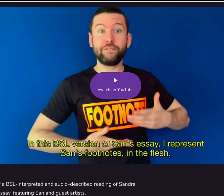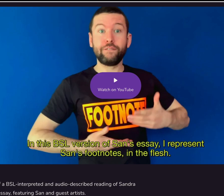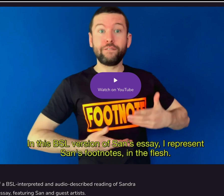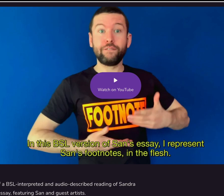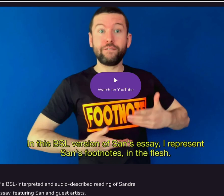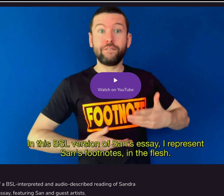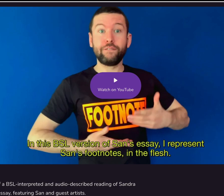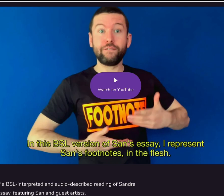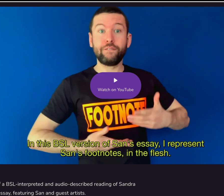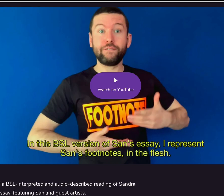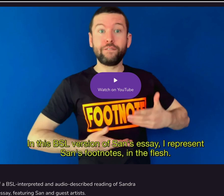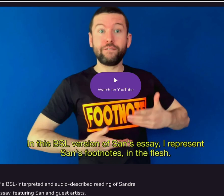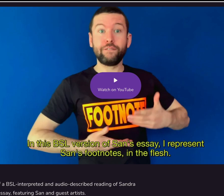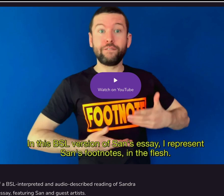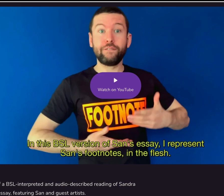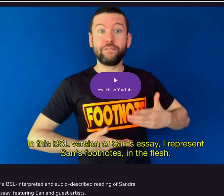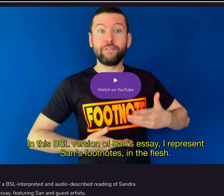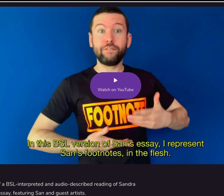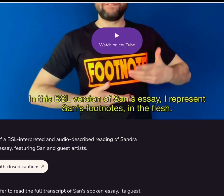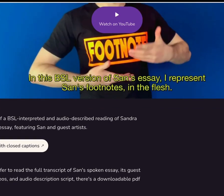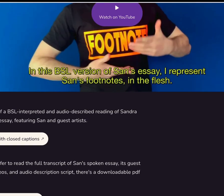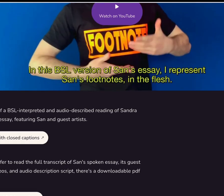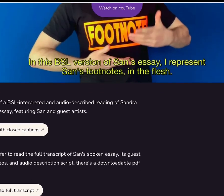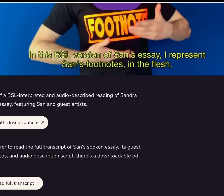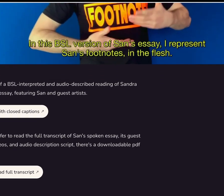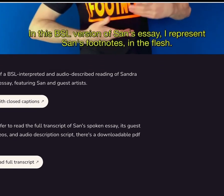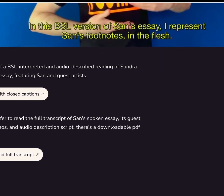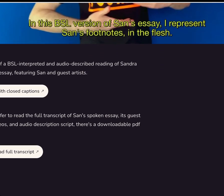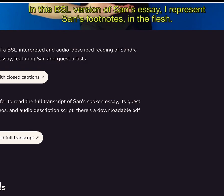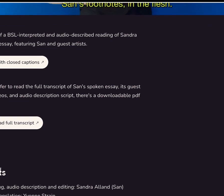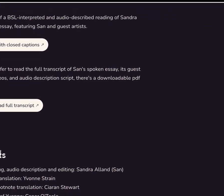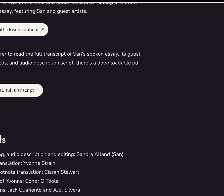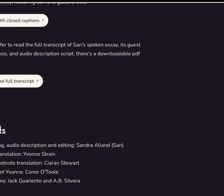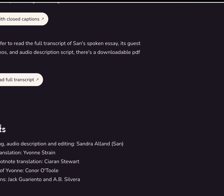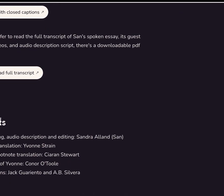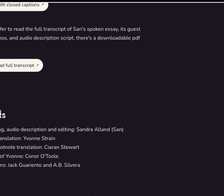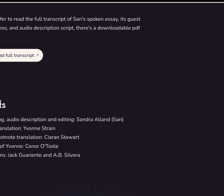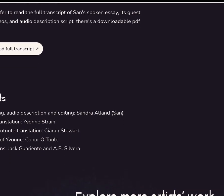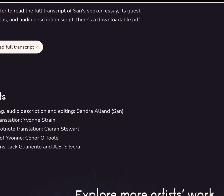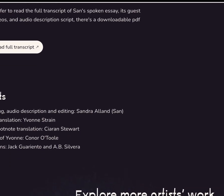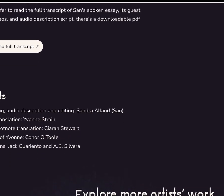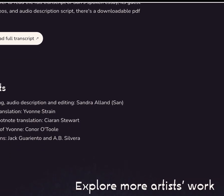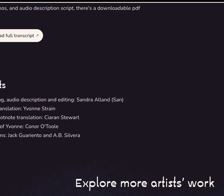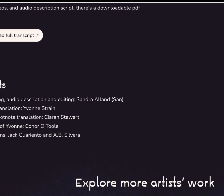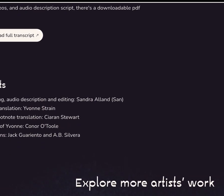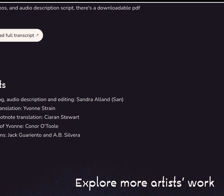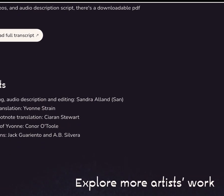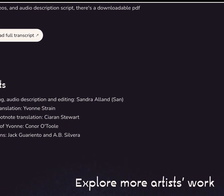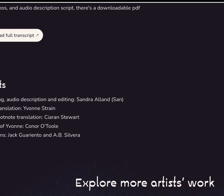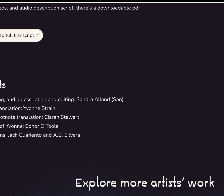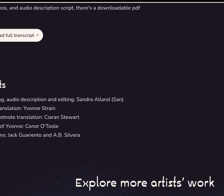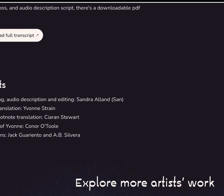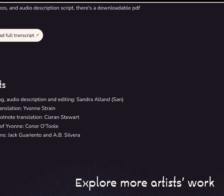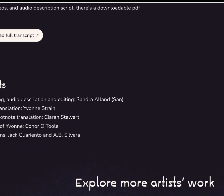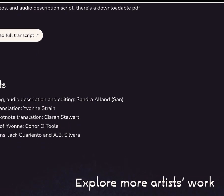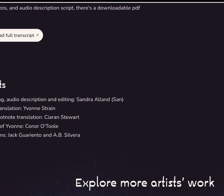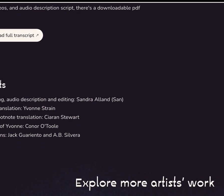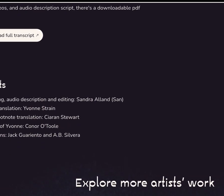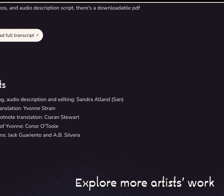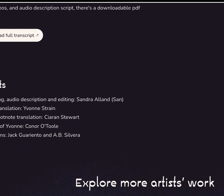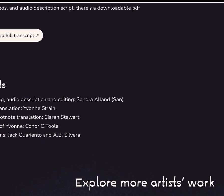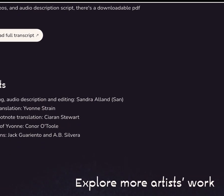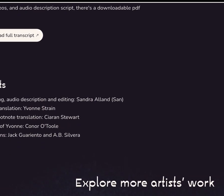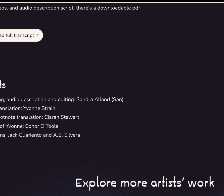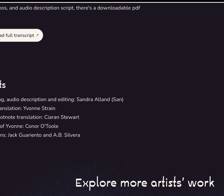footnote in orange, and he's signing. I'm scrolling down to the credits. It says reading, audio description, and